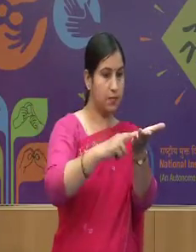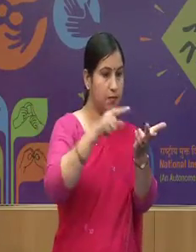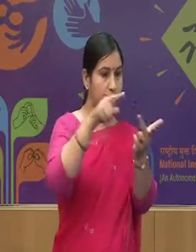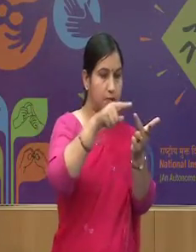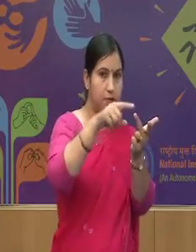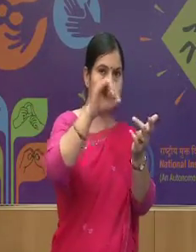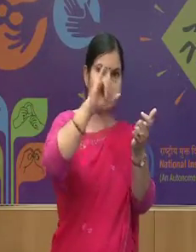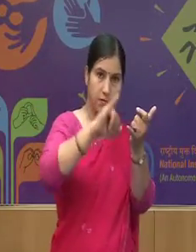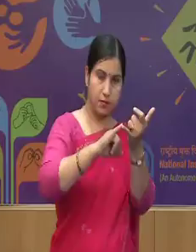signlanguage@nios.ac.in.